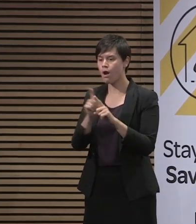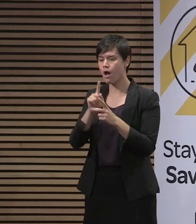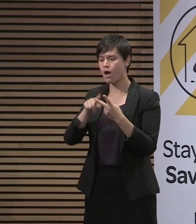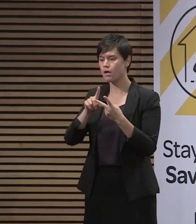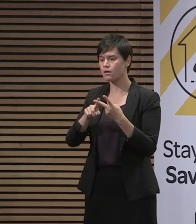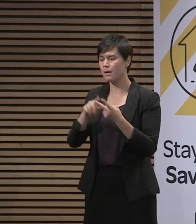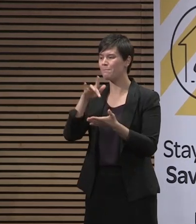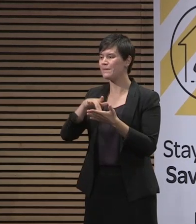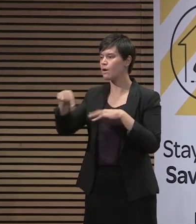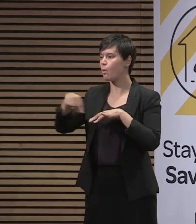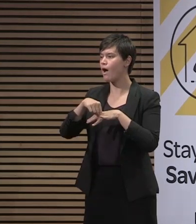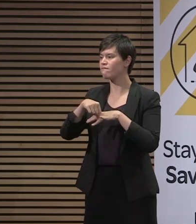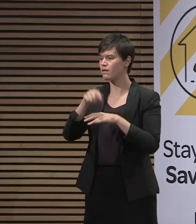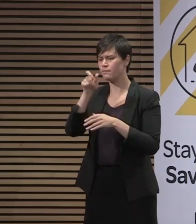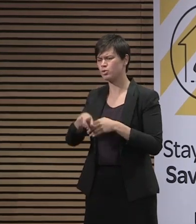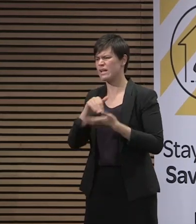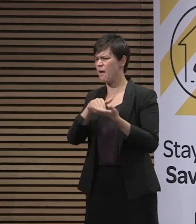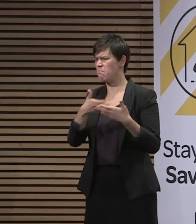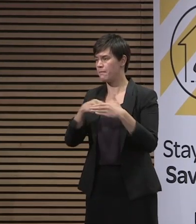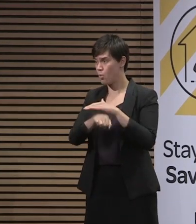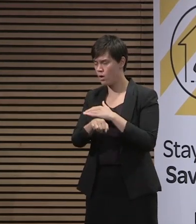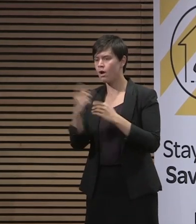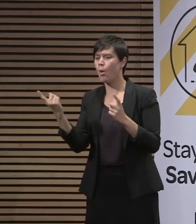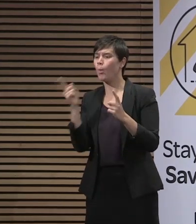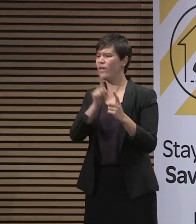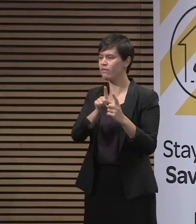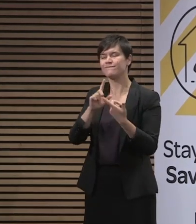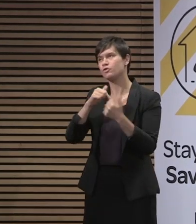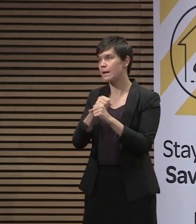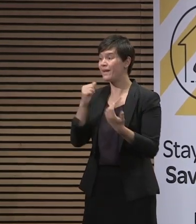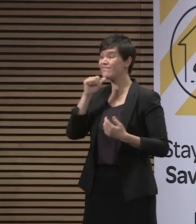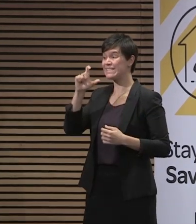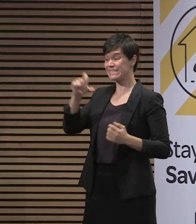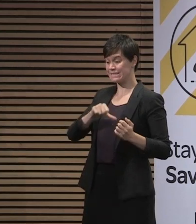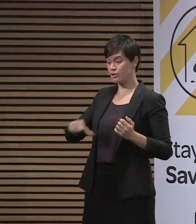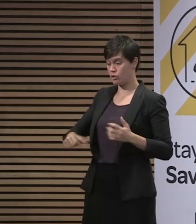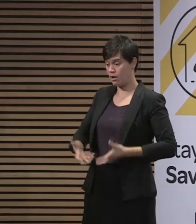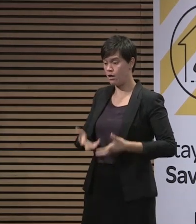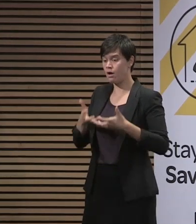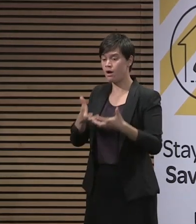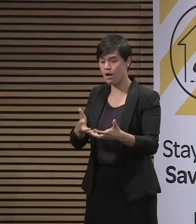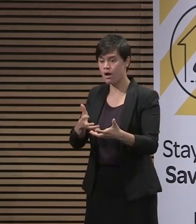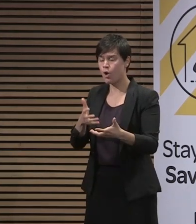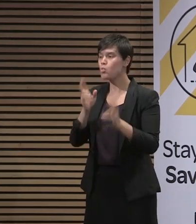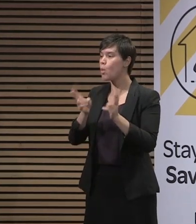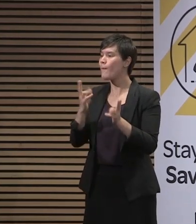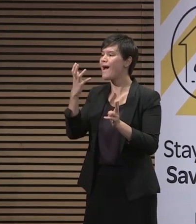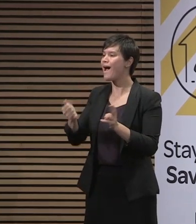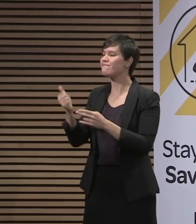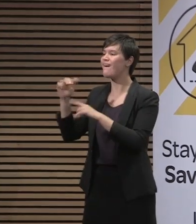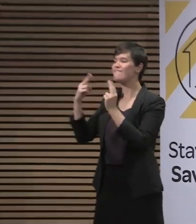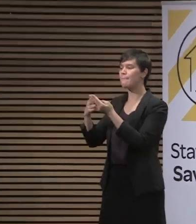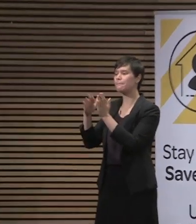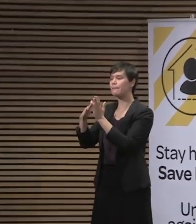who can do some of those tasks. After a C-section, for example, lifting the baby, helping to feed the mother. We